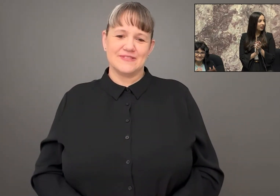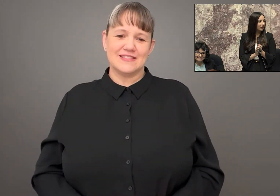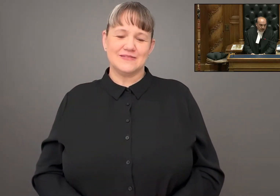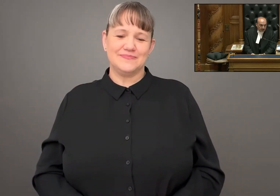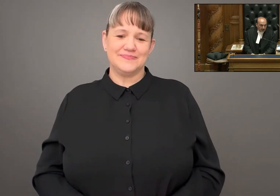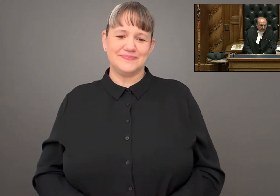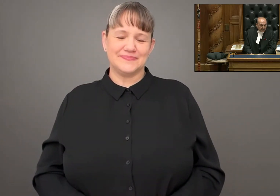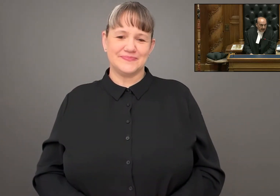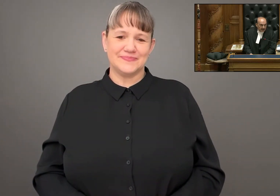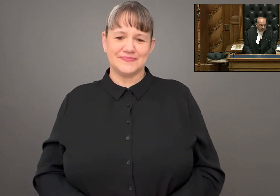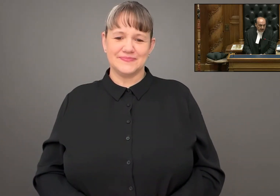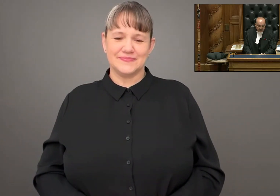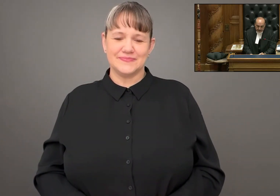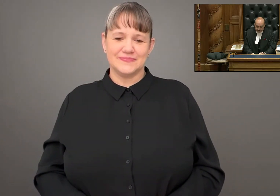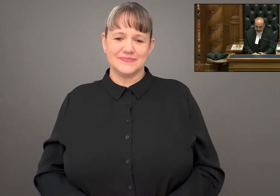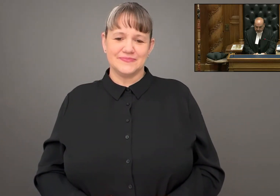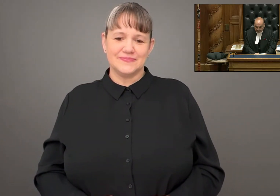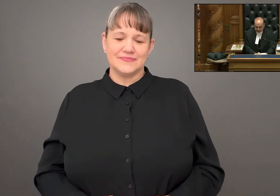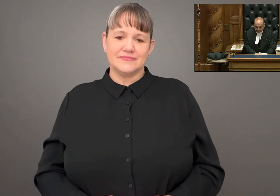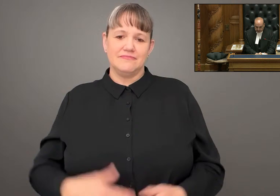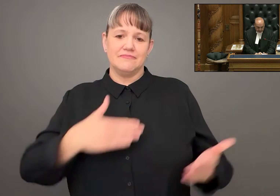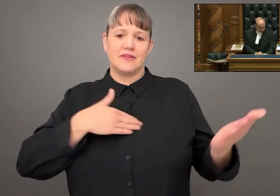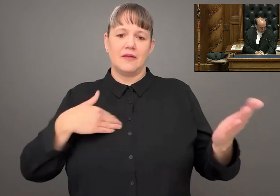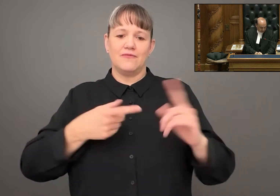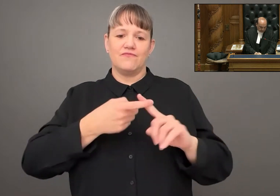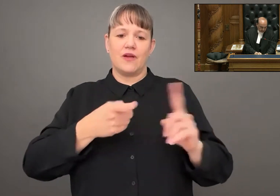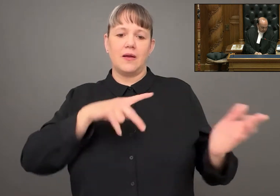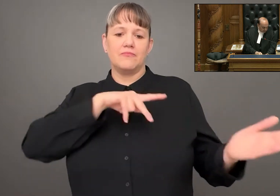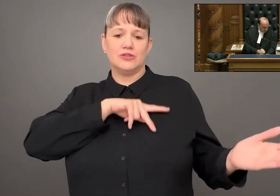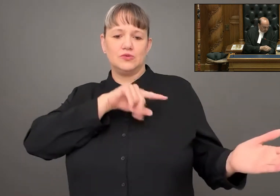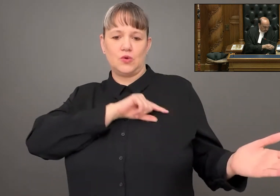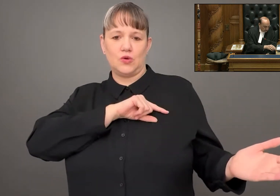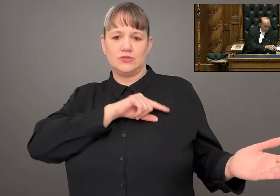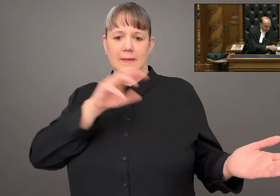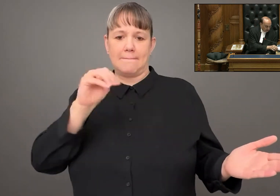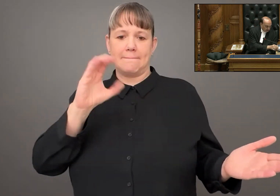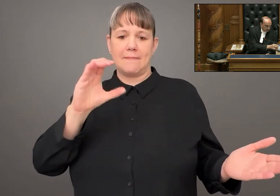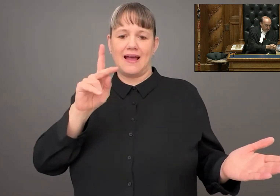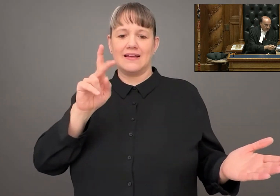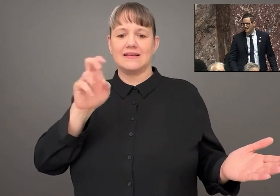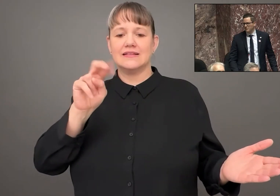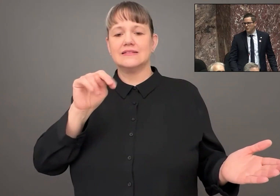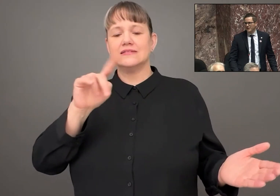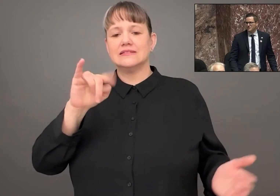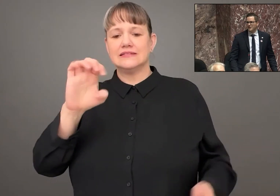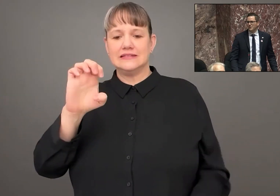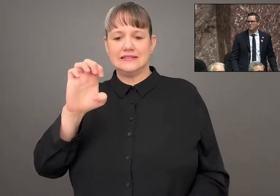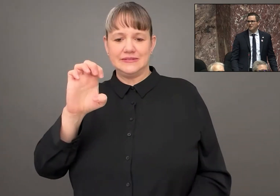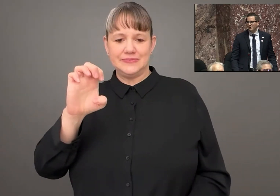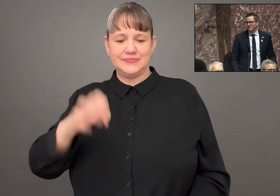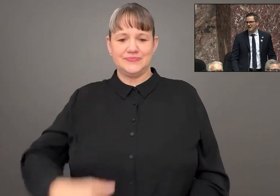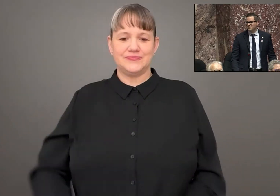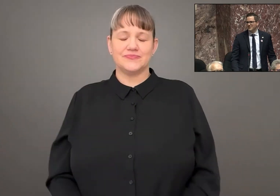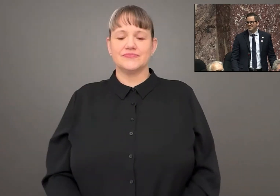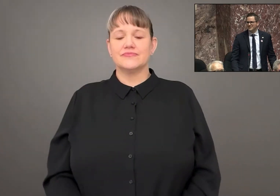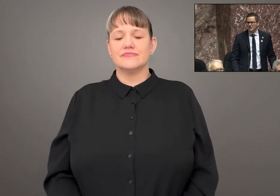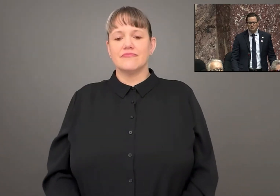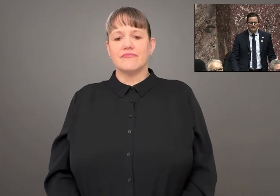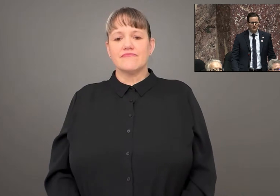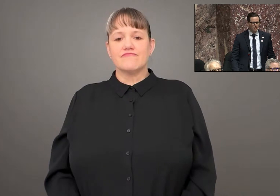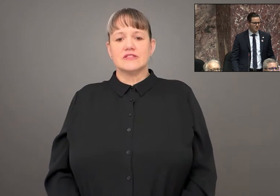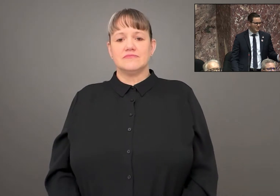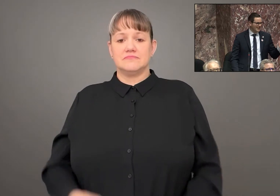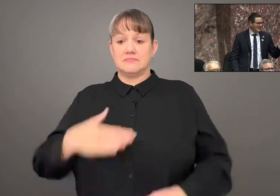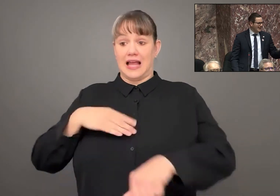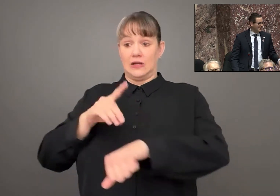Member for Prince George Mackenzie. Mr. Speaker, I feel it's my duty to keep you informed of WHL playoff action in the city of